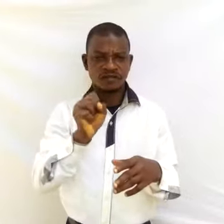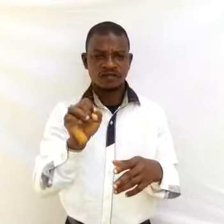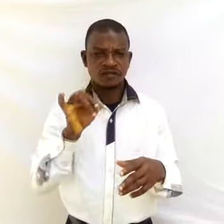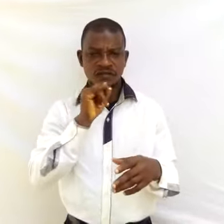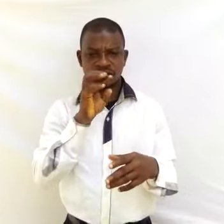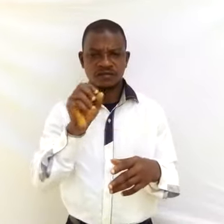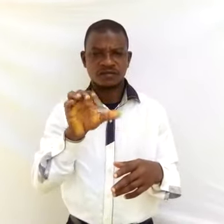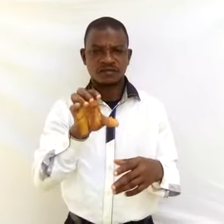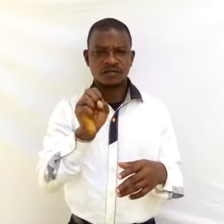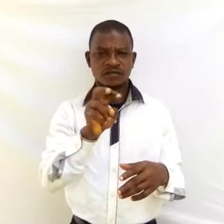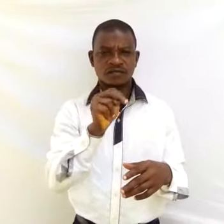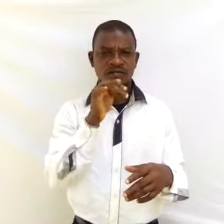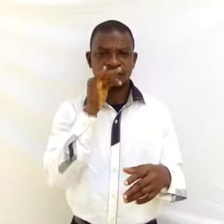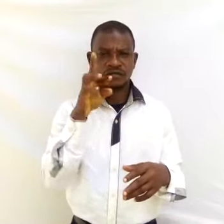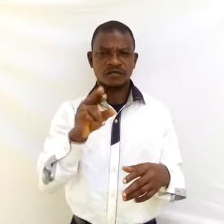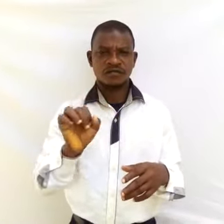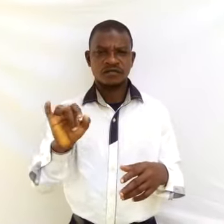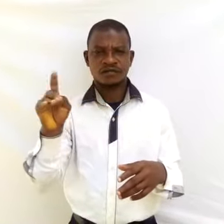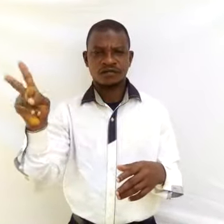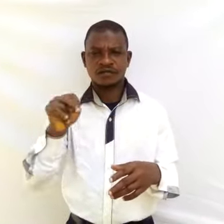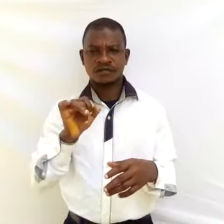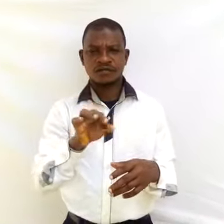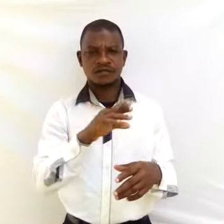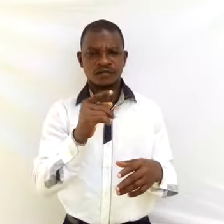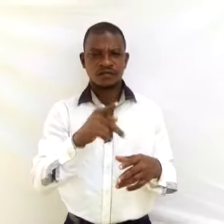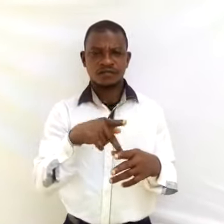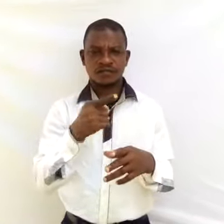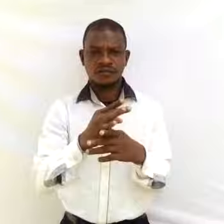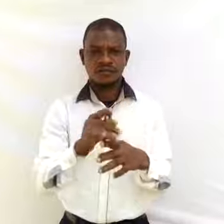ocean, river, ponds, and so on.